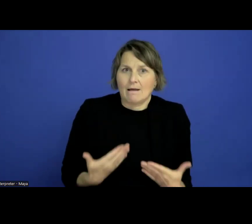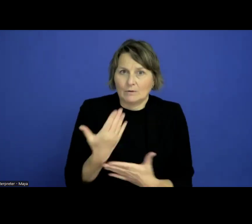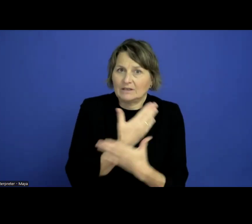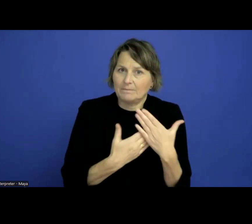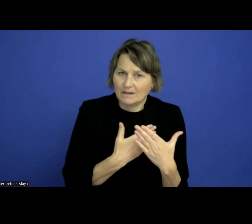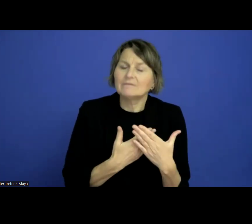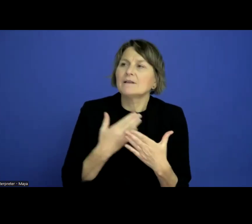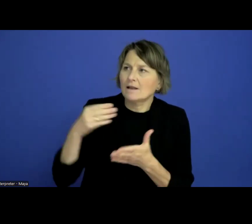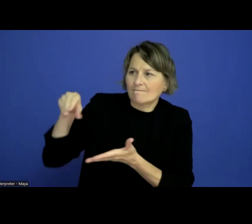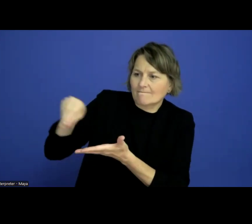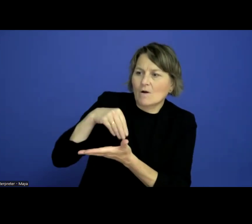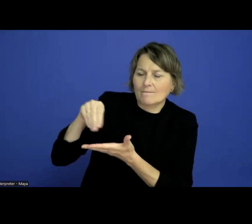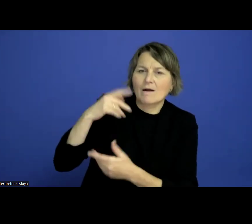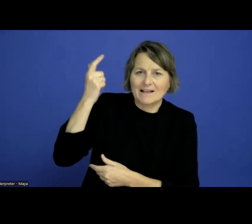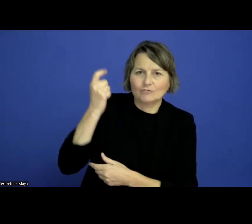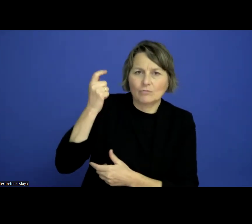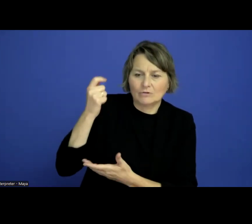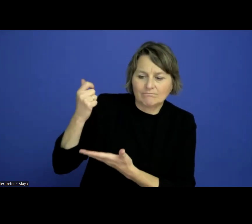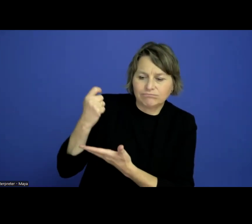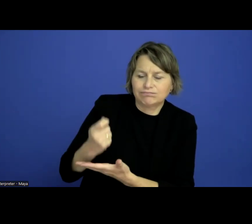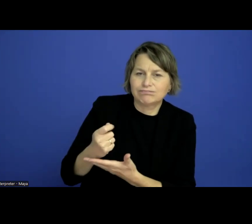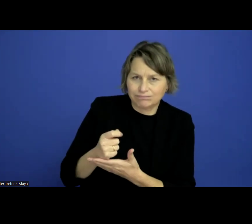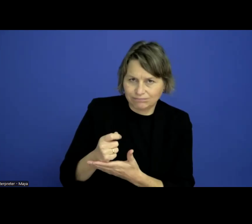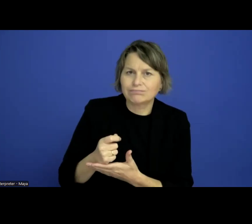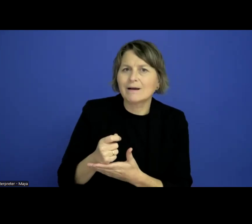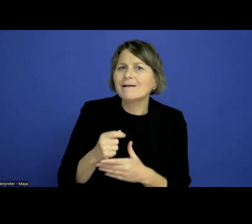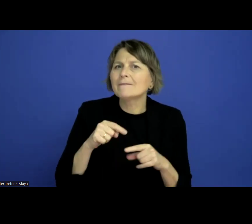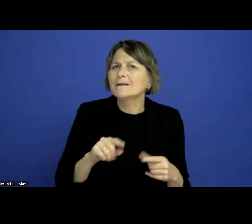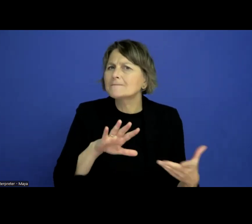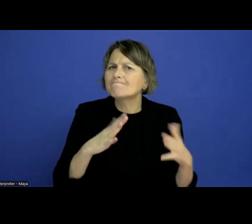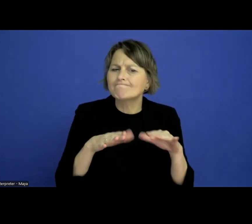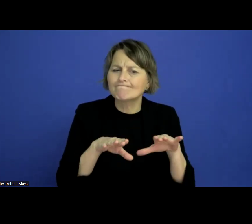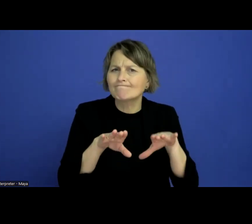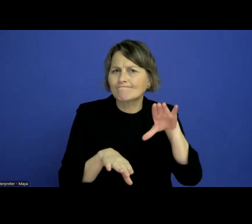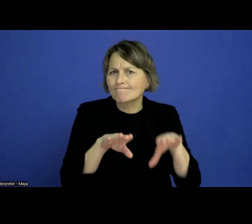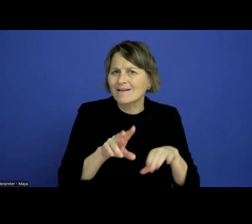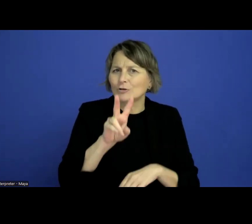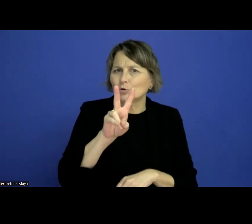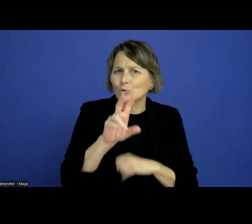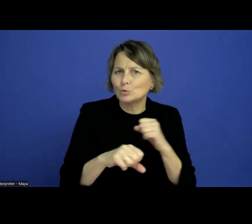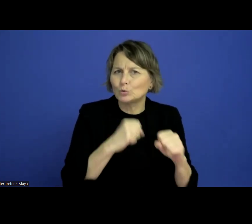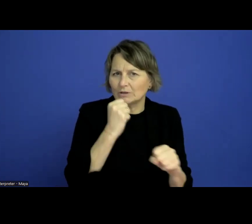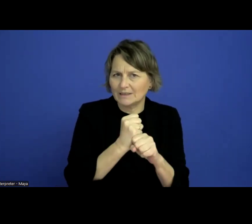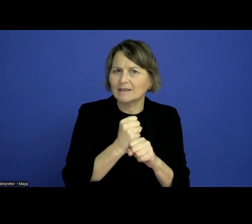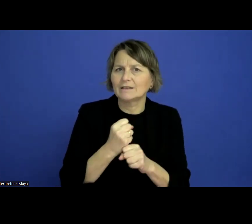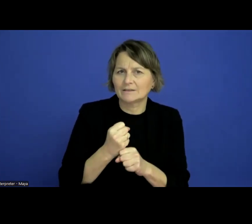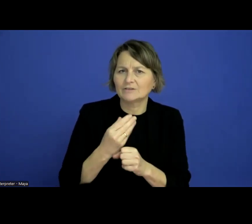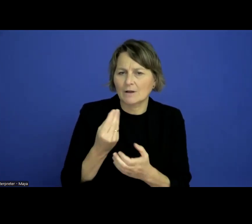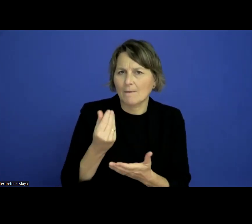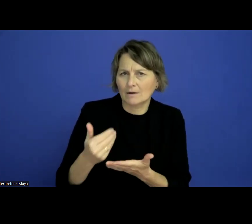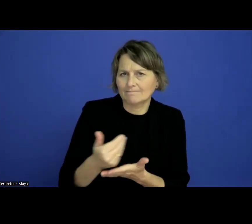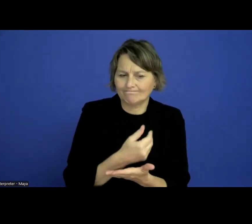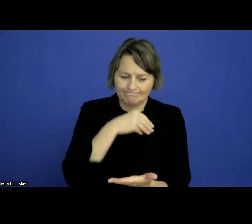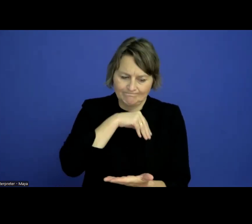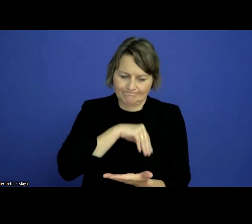total, with an equivalent of 2 years' salary. There are also some other initiatives like